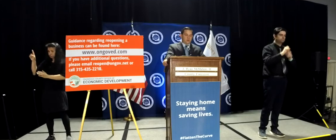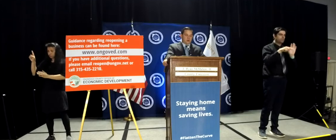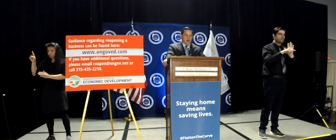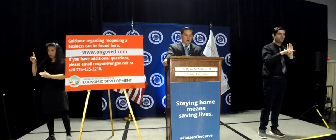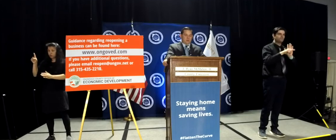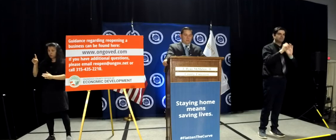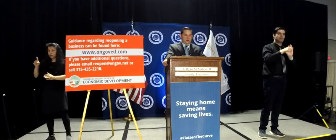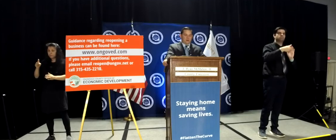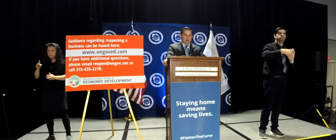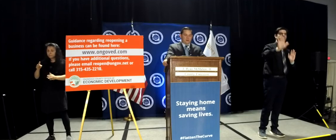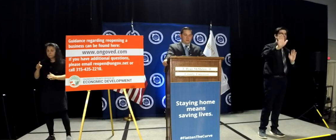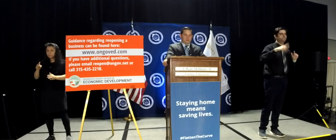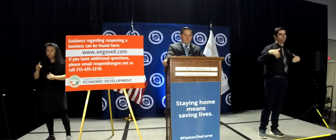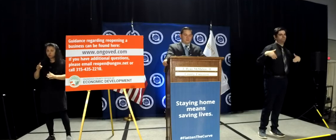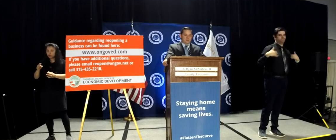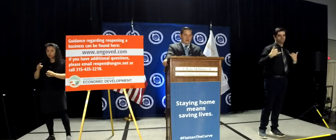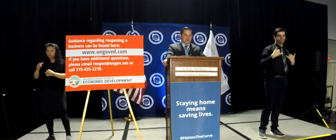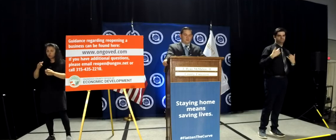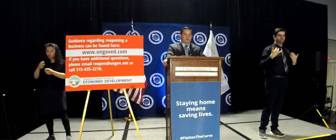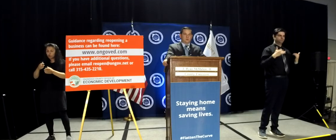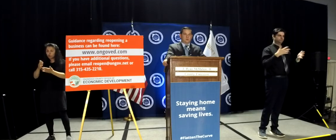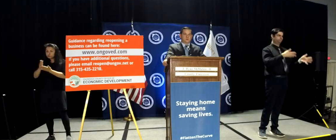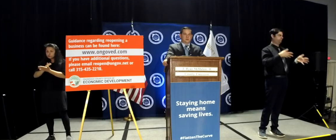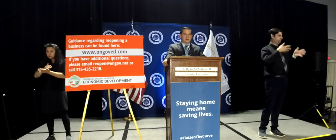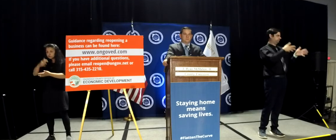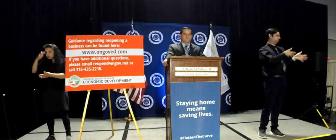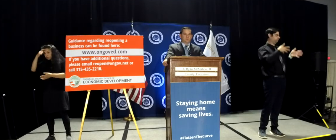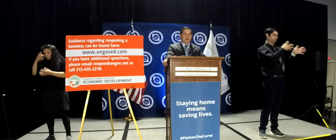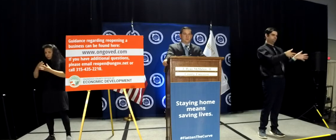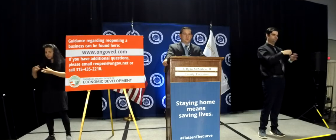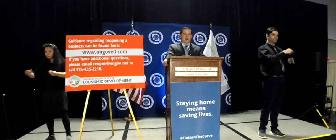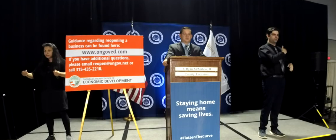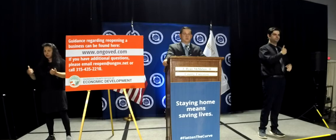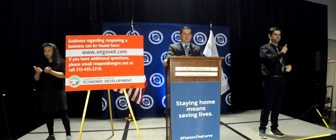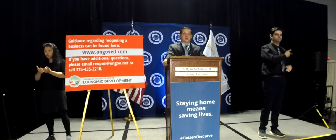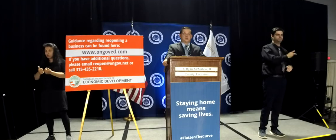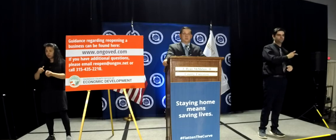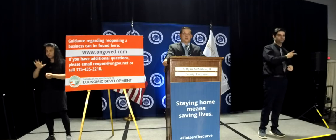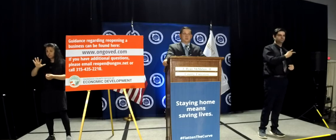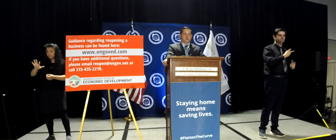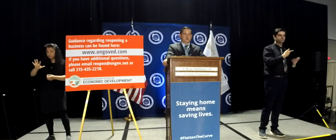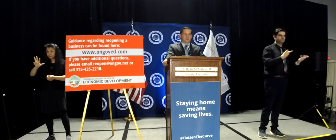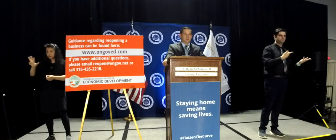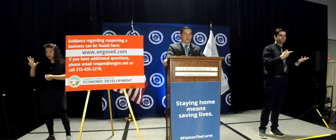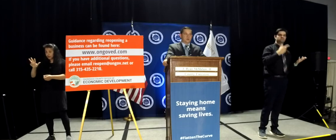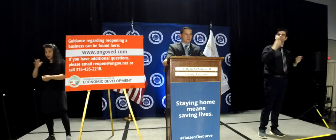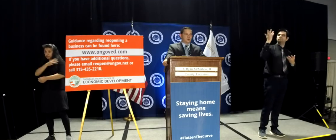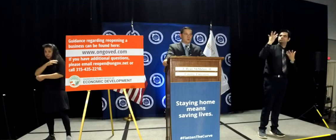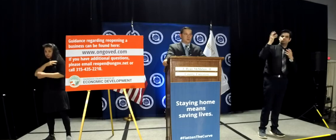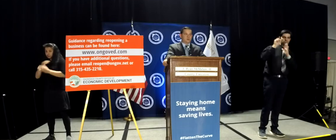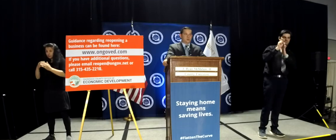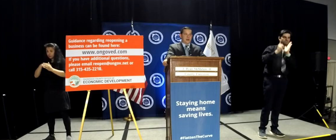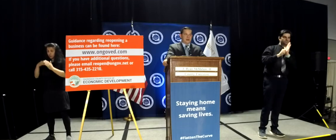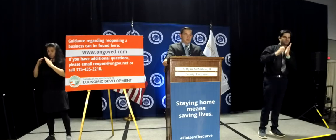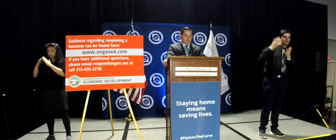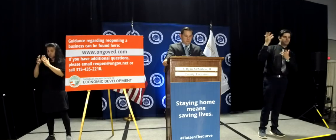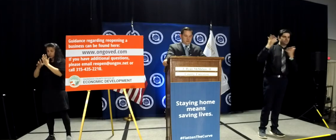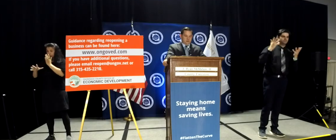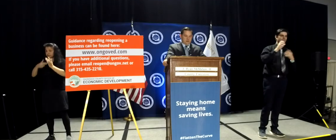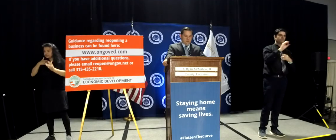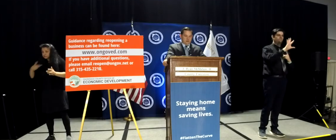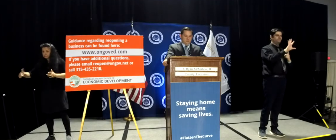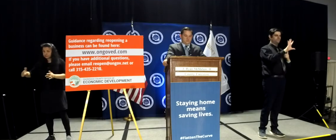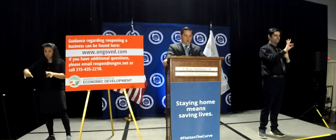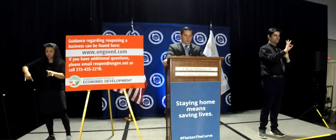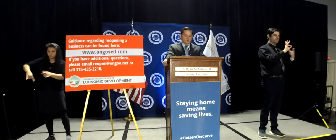Health, but these 59 individuals will not be in our hospitalization numbers very soon. So when you look at